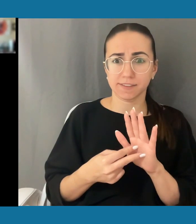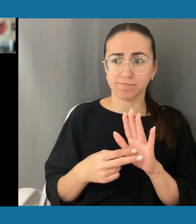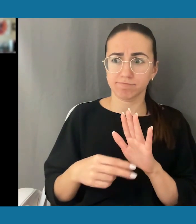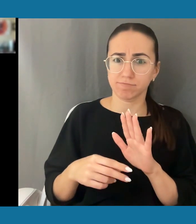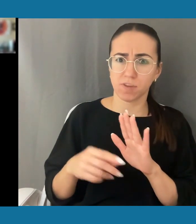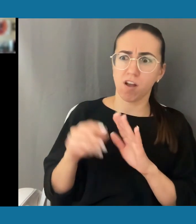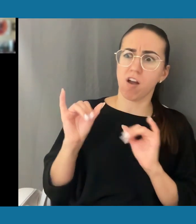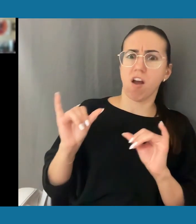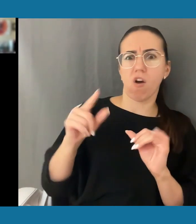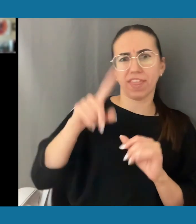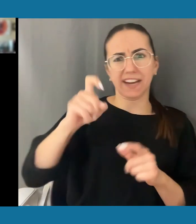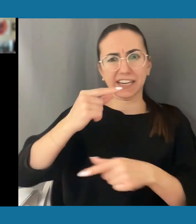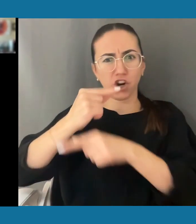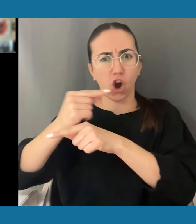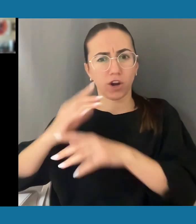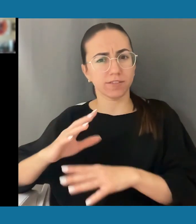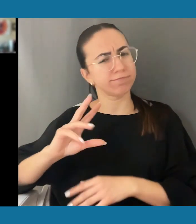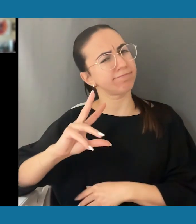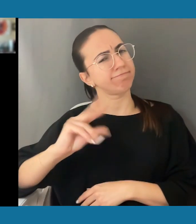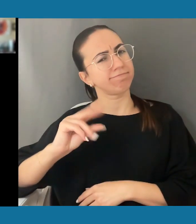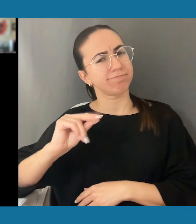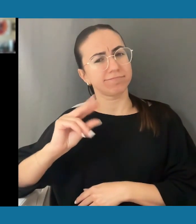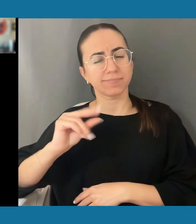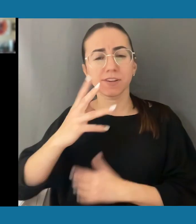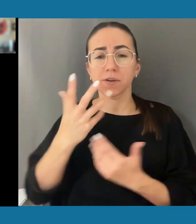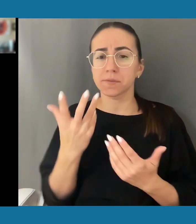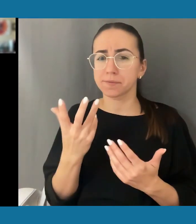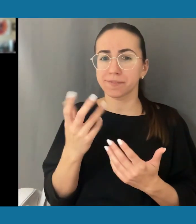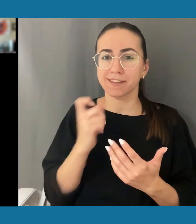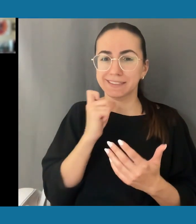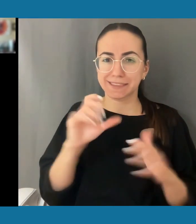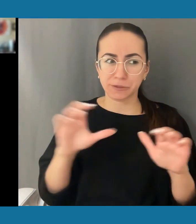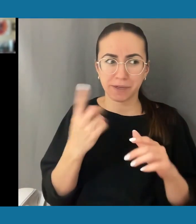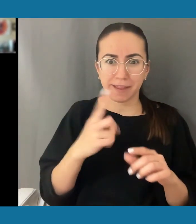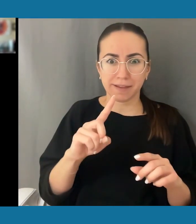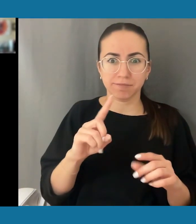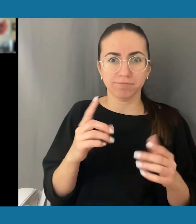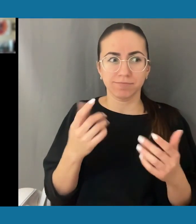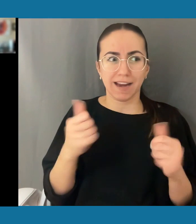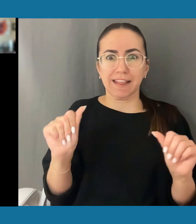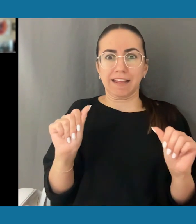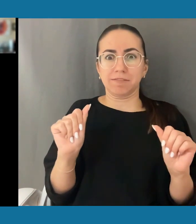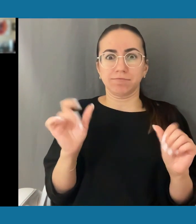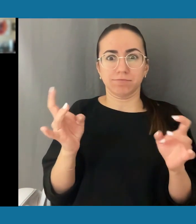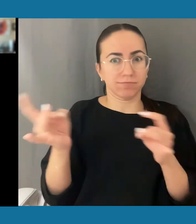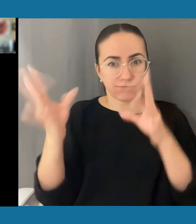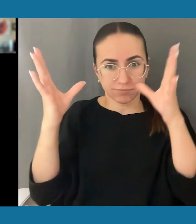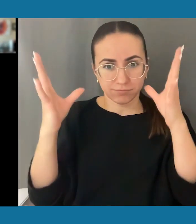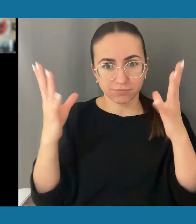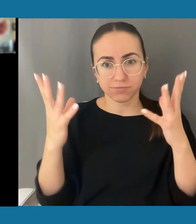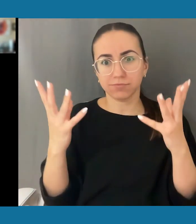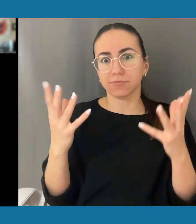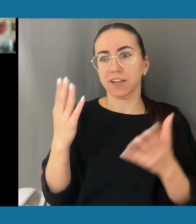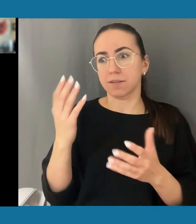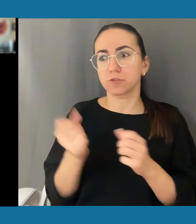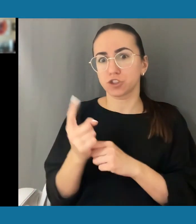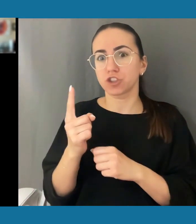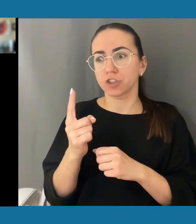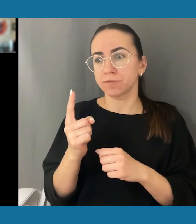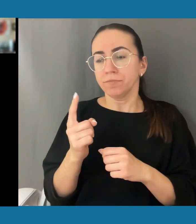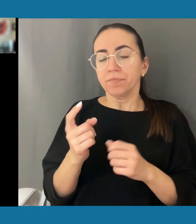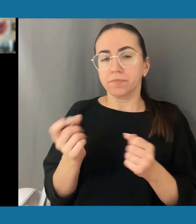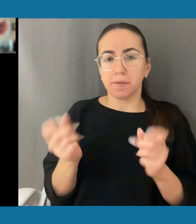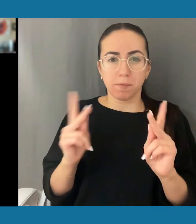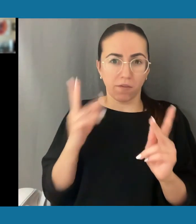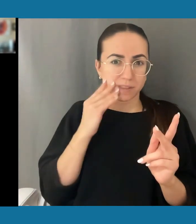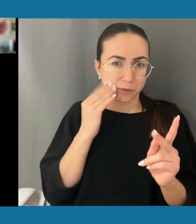didn't do anything that, you know, everybody else hasn't done at some point in their life. So it really is about